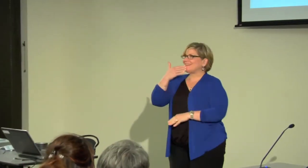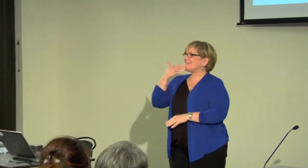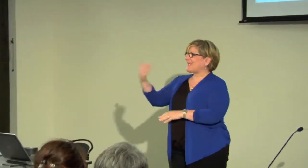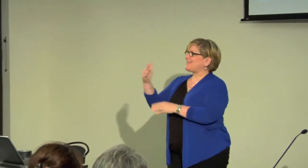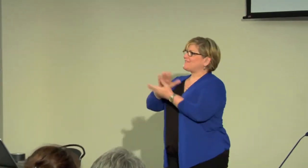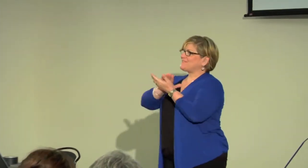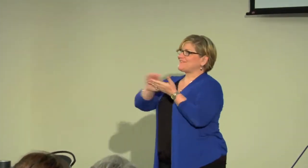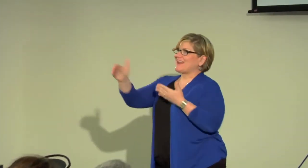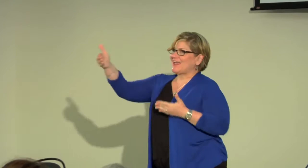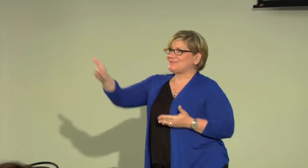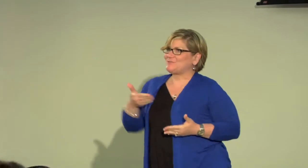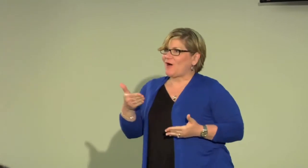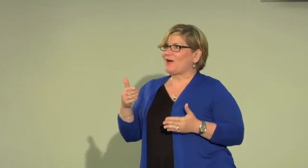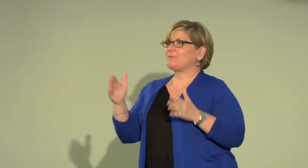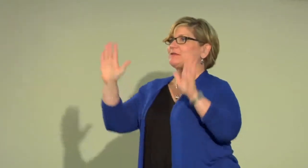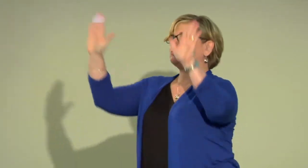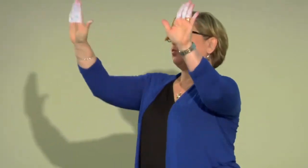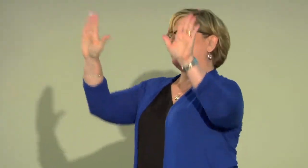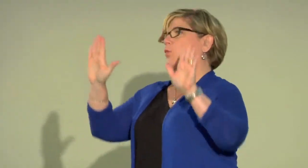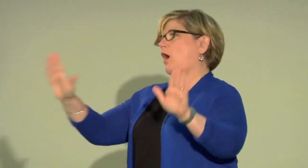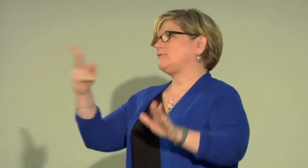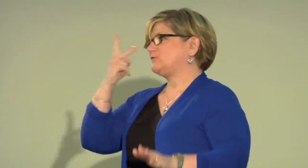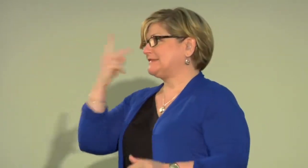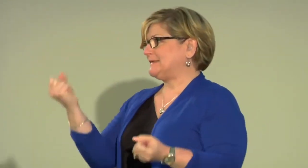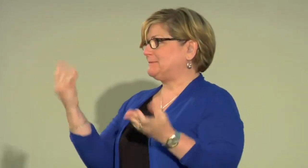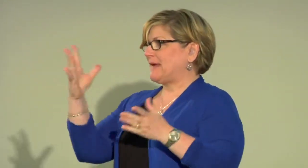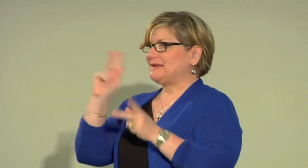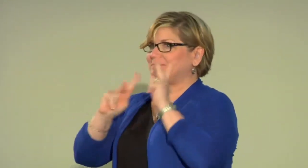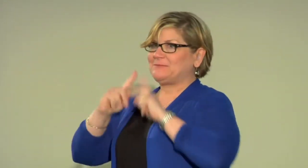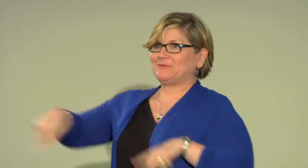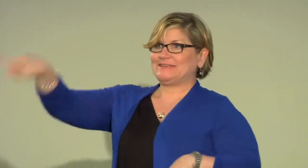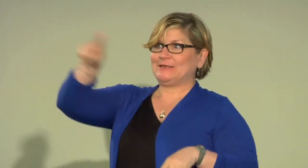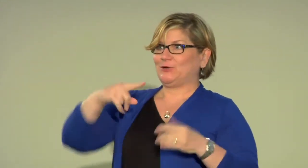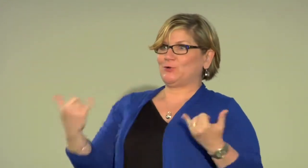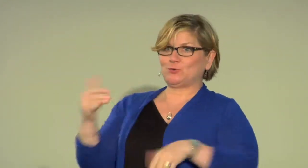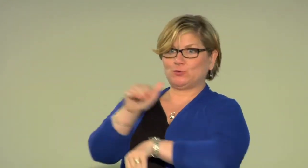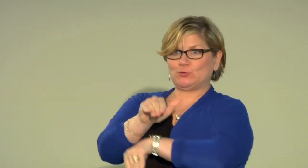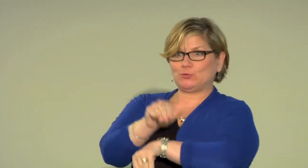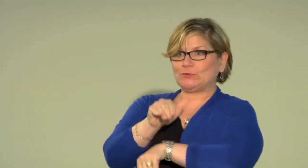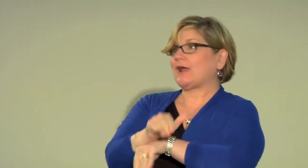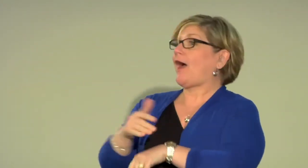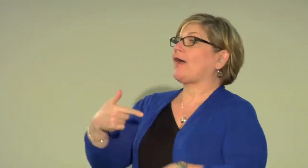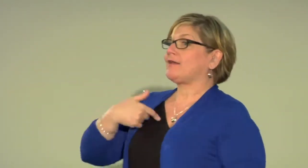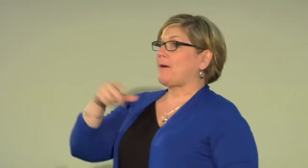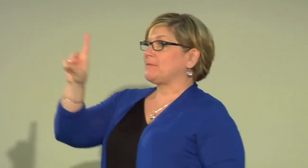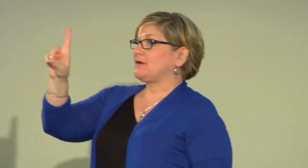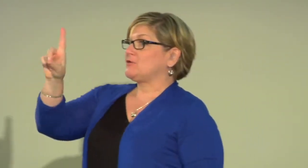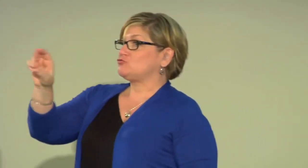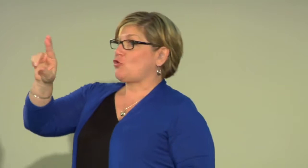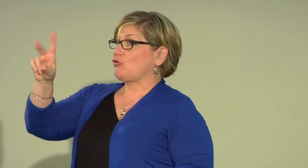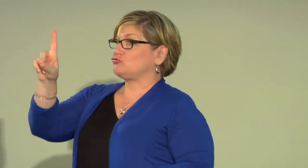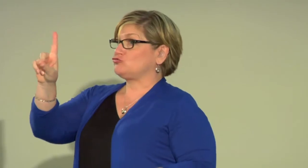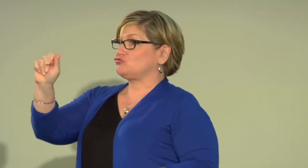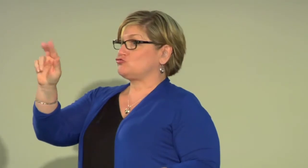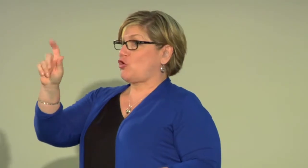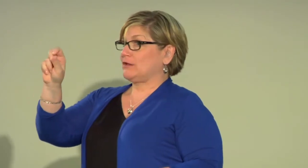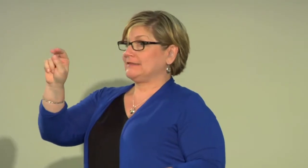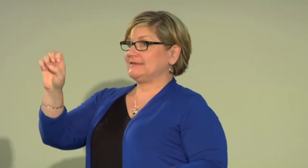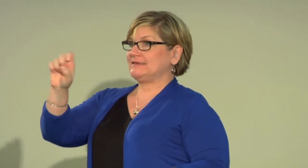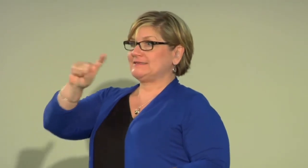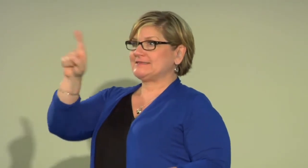Good evening, and thank you for the nice welcome. Very nice to see many of you here